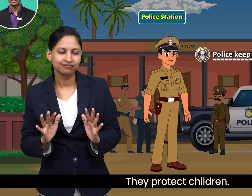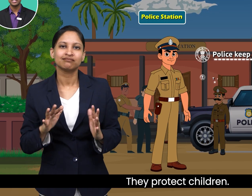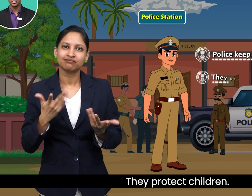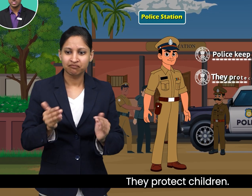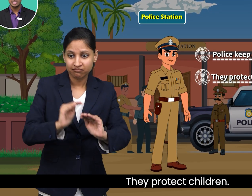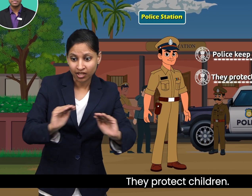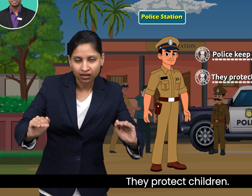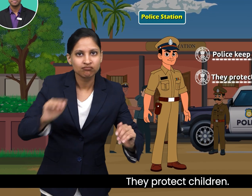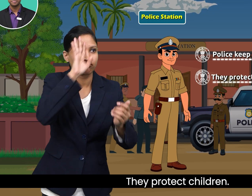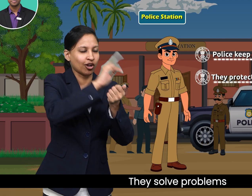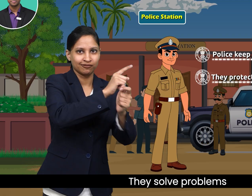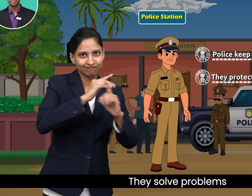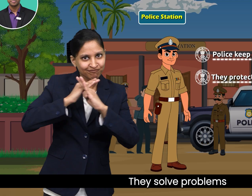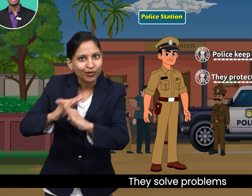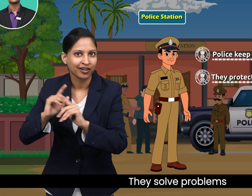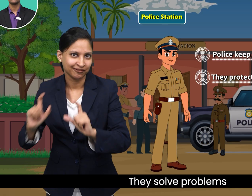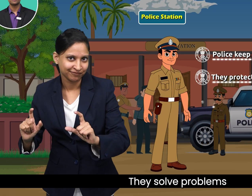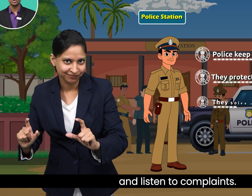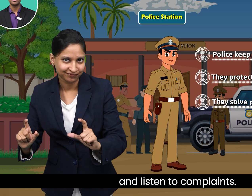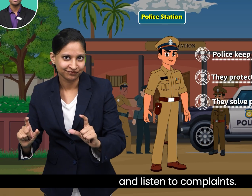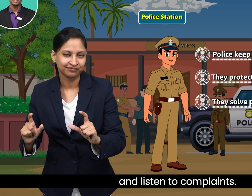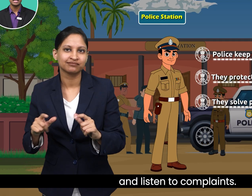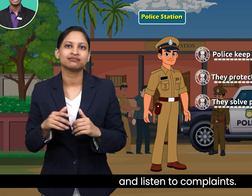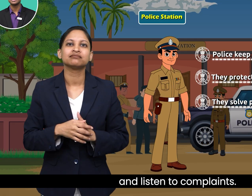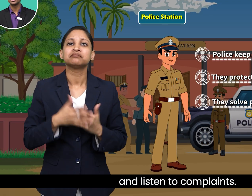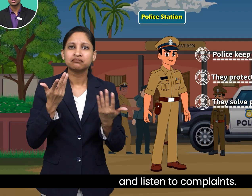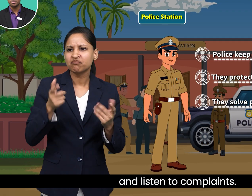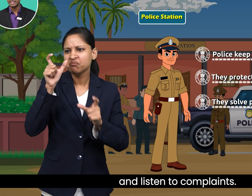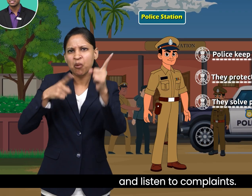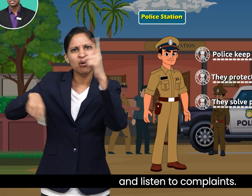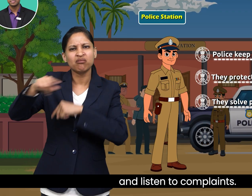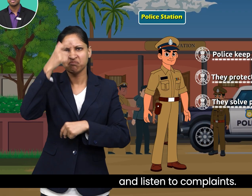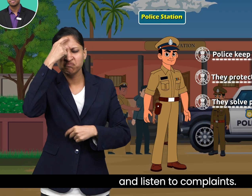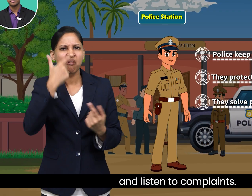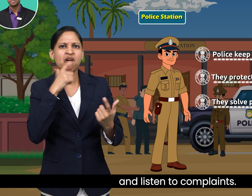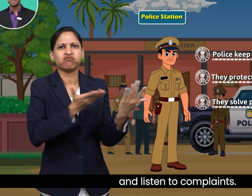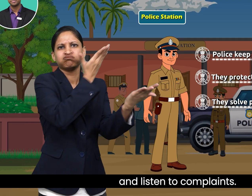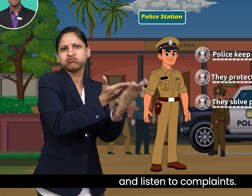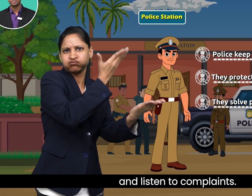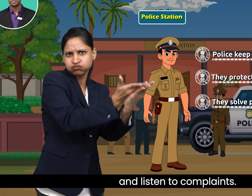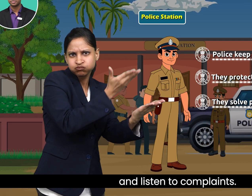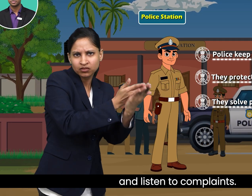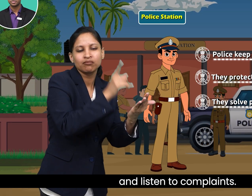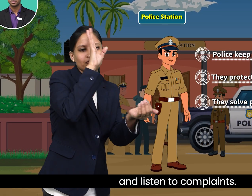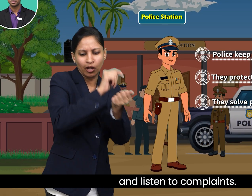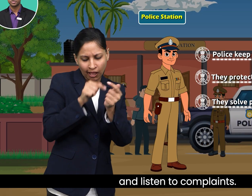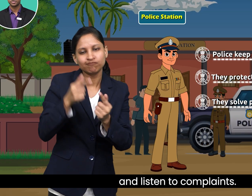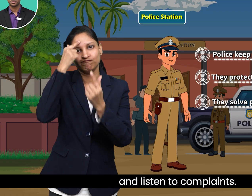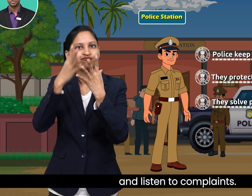They protect children. They solve problems and listen to complaints.